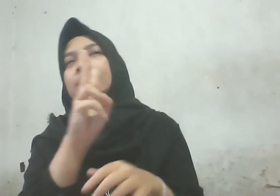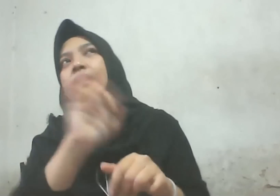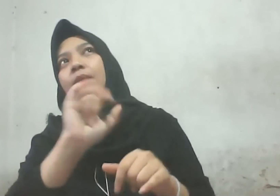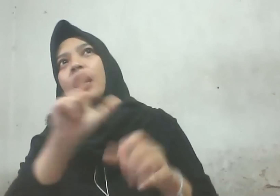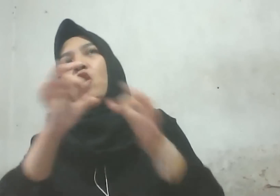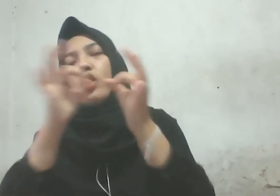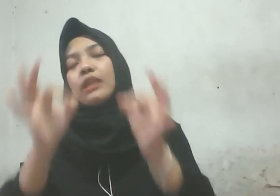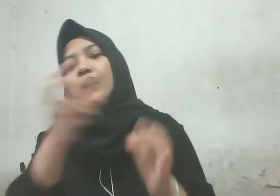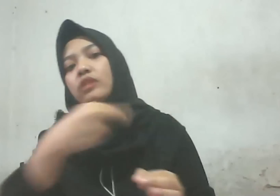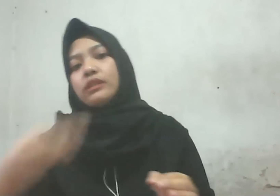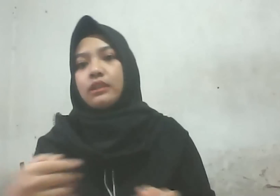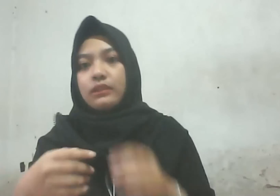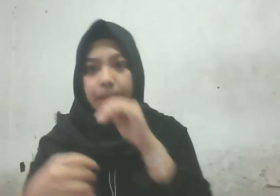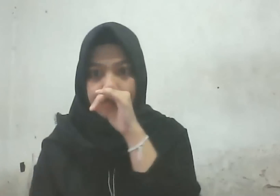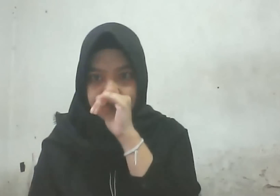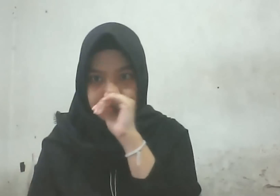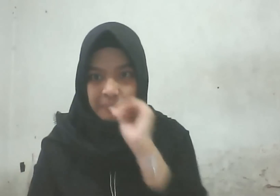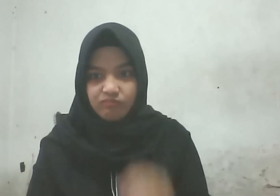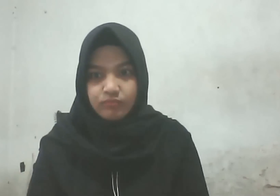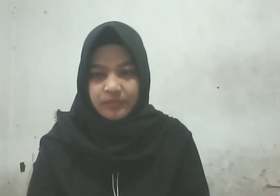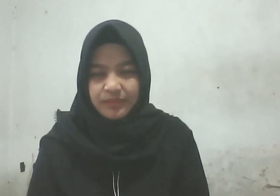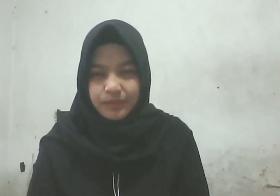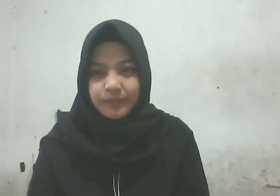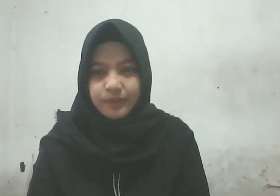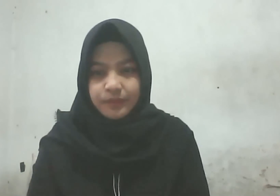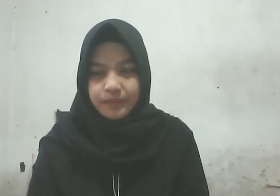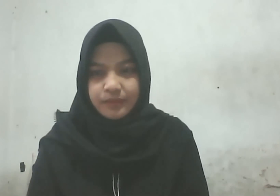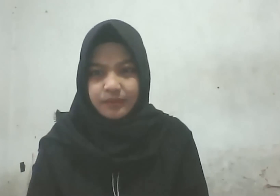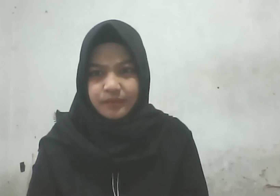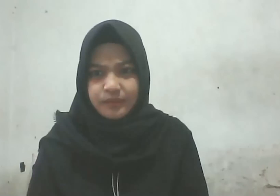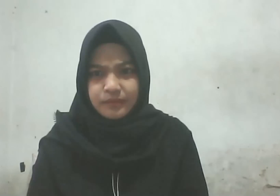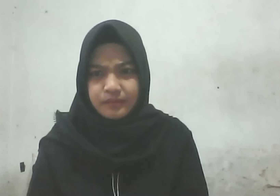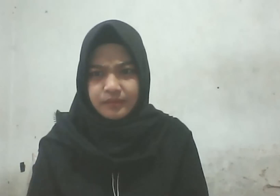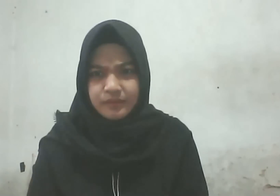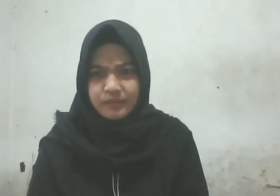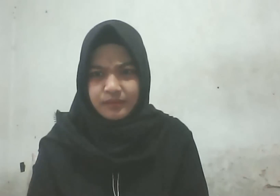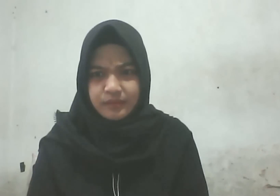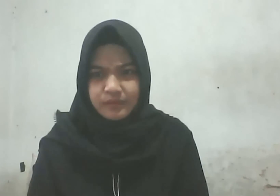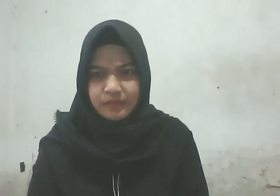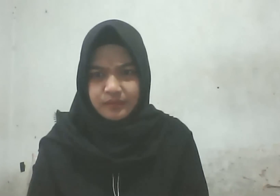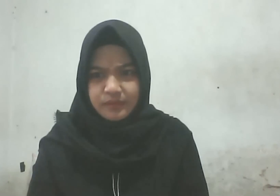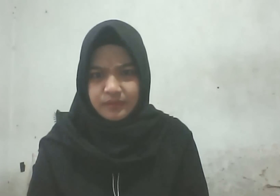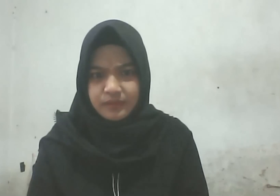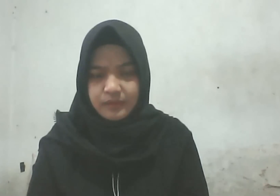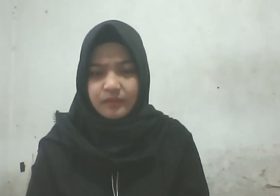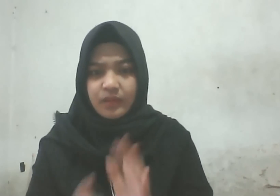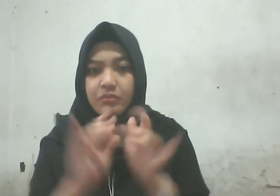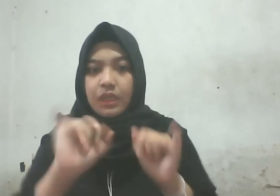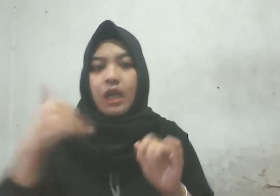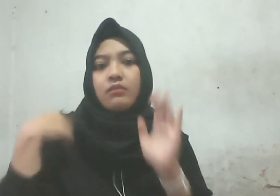I think this is not only to Professor Dan Kuti, but also to Ibu Vivi Yulaswati.